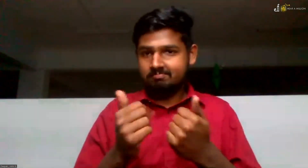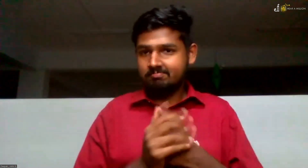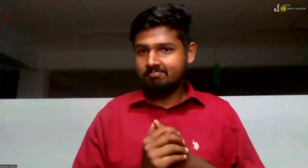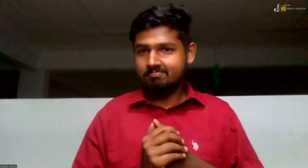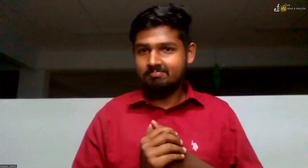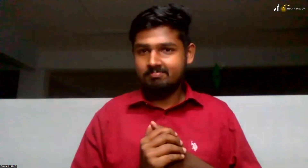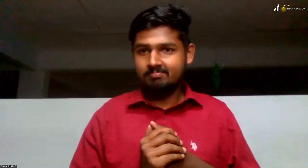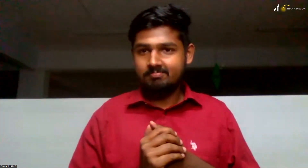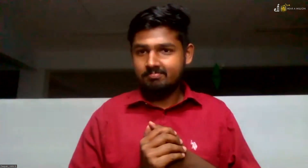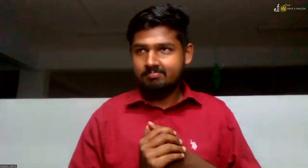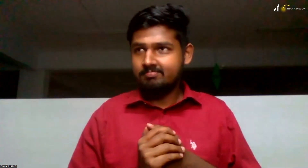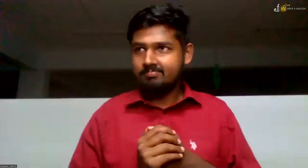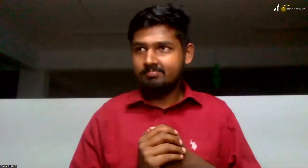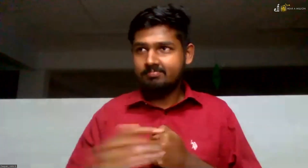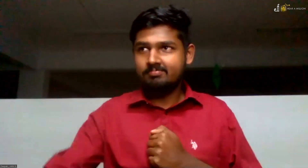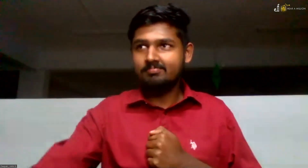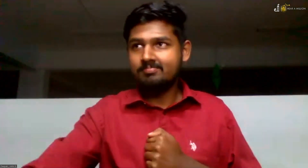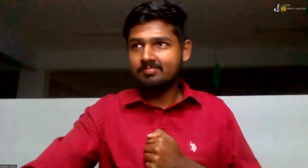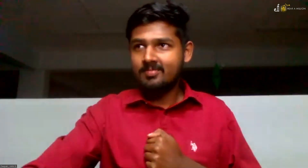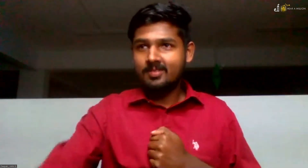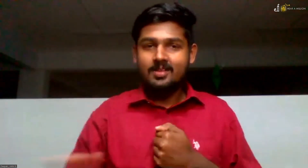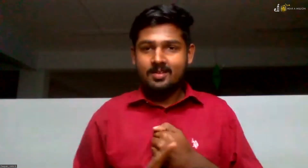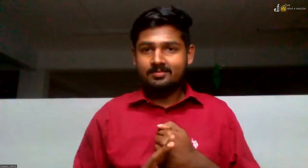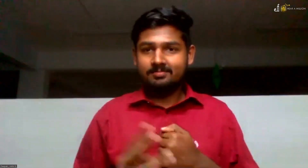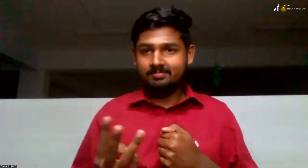be introducing them one by one.